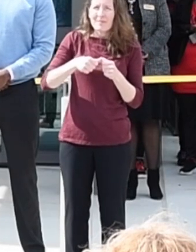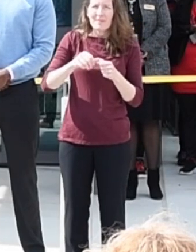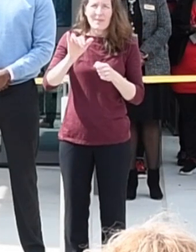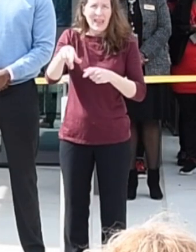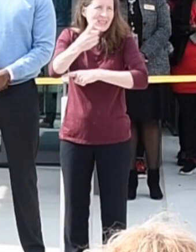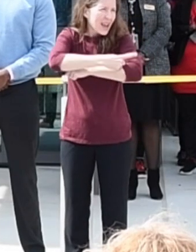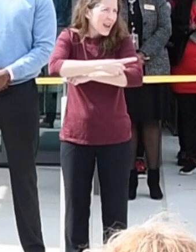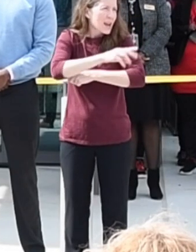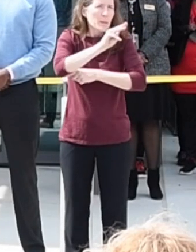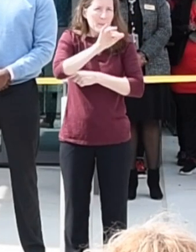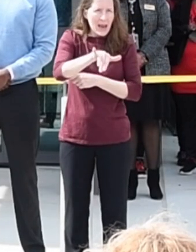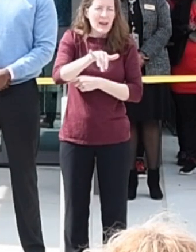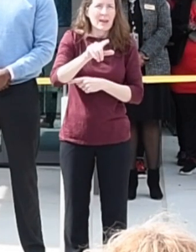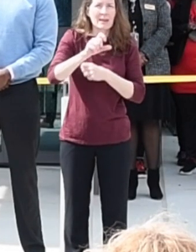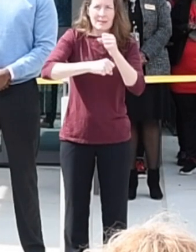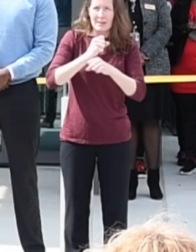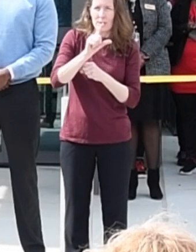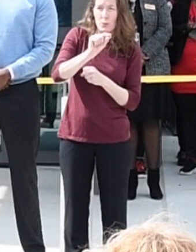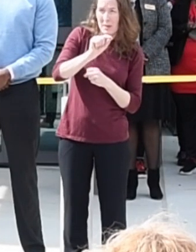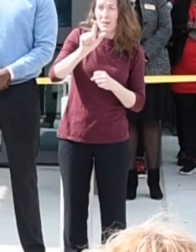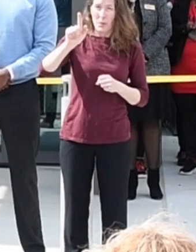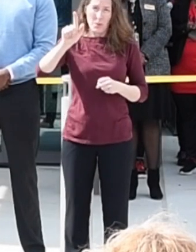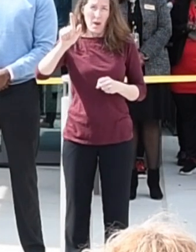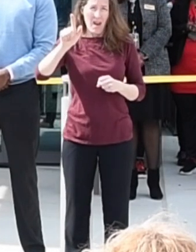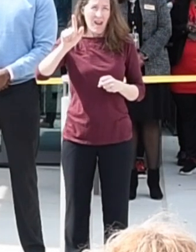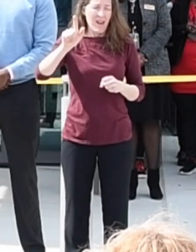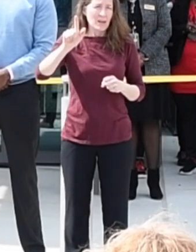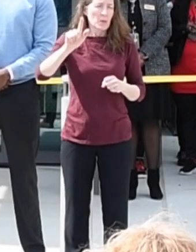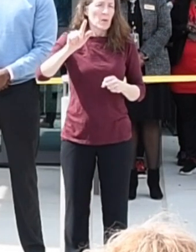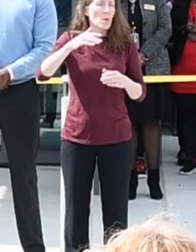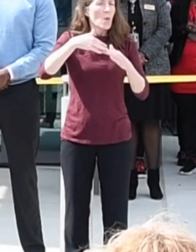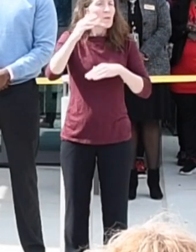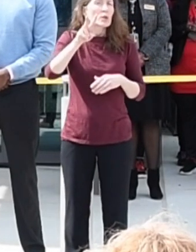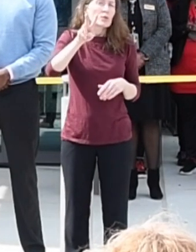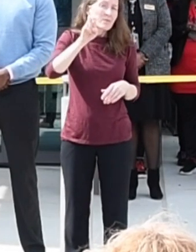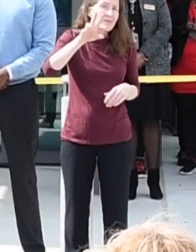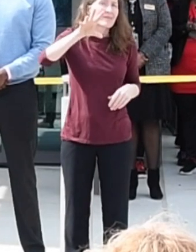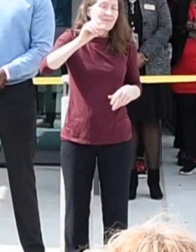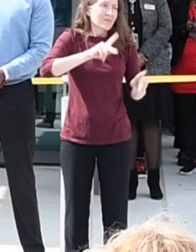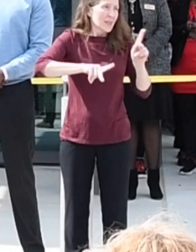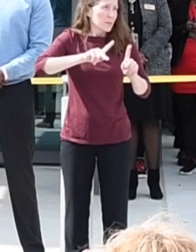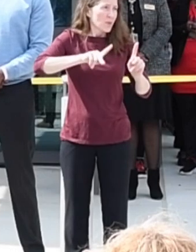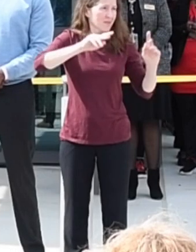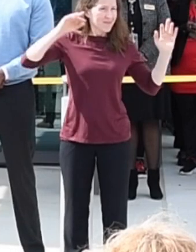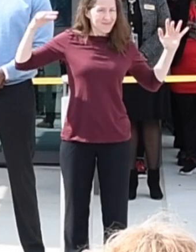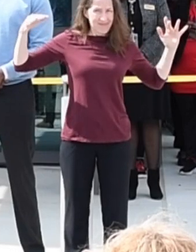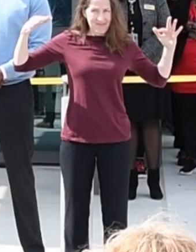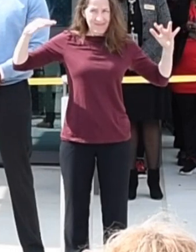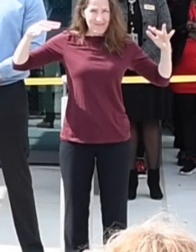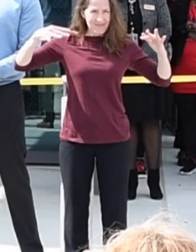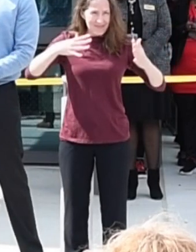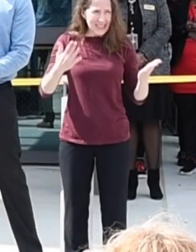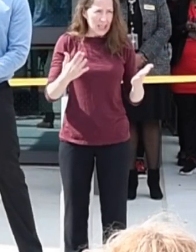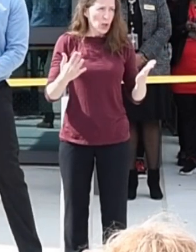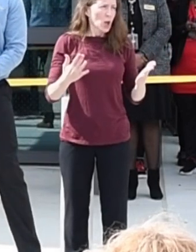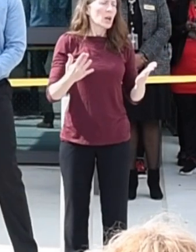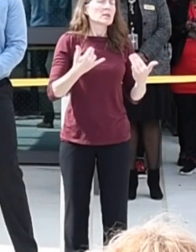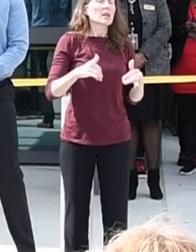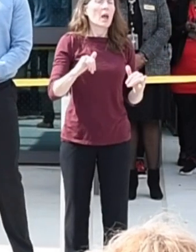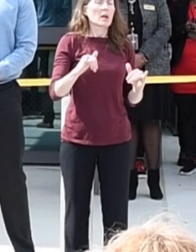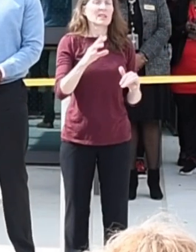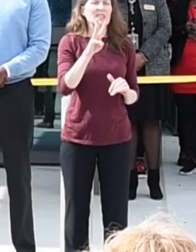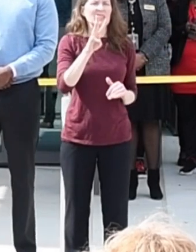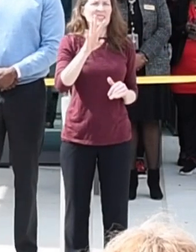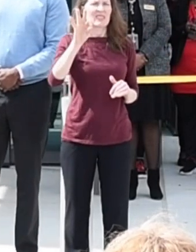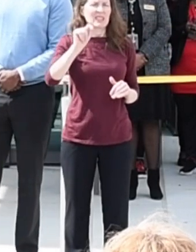in 2021 when we had over 250 people in the parking lot, social distancing, of course,